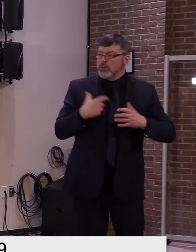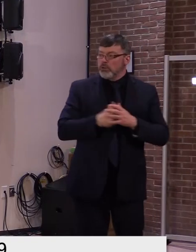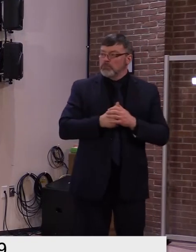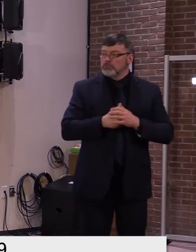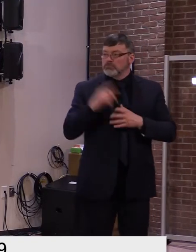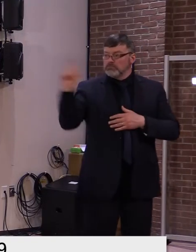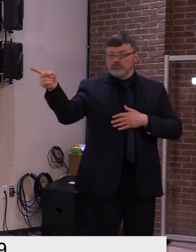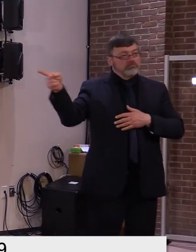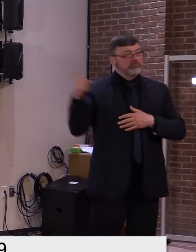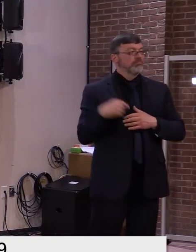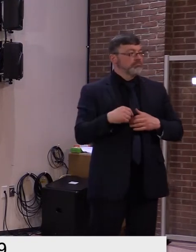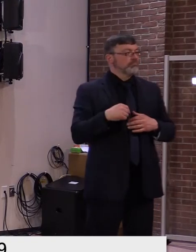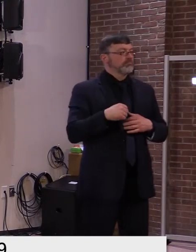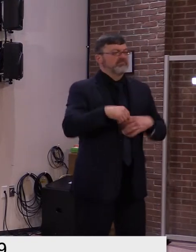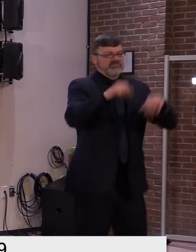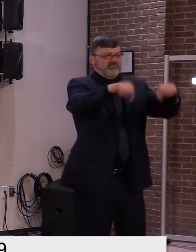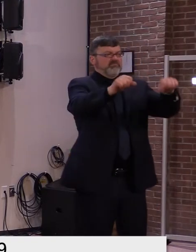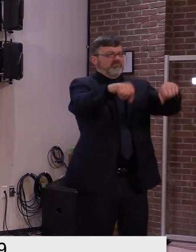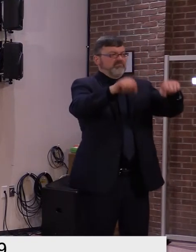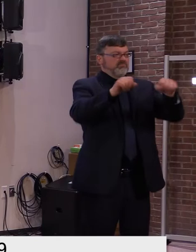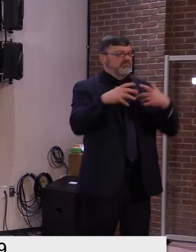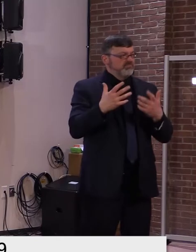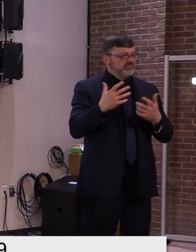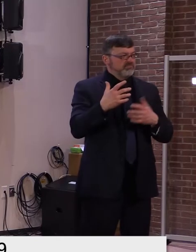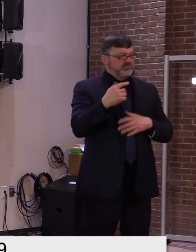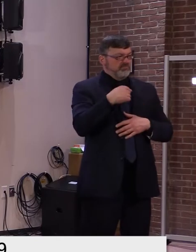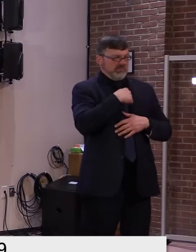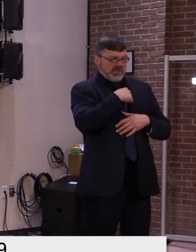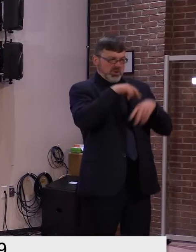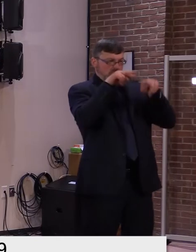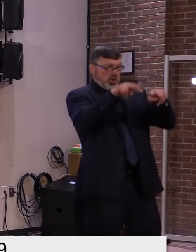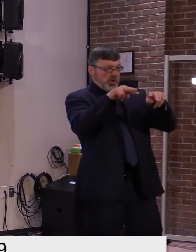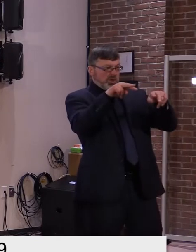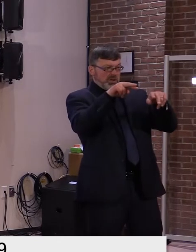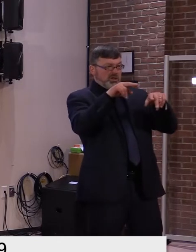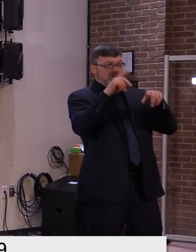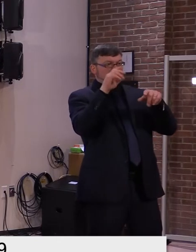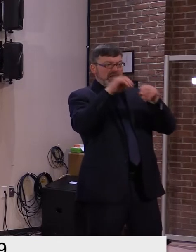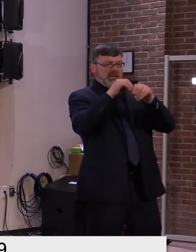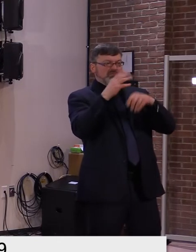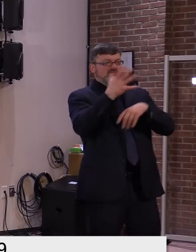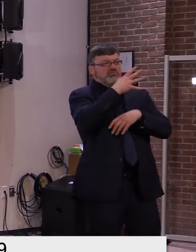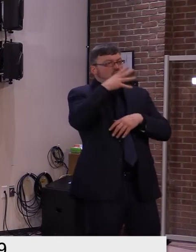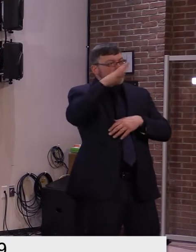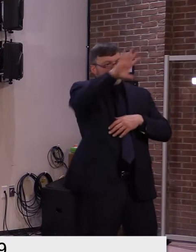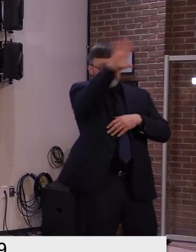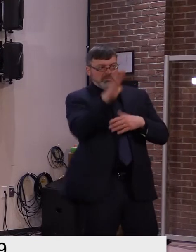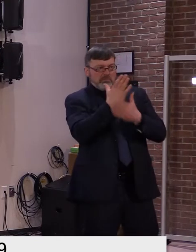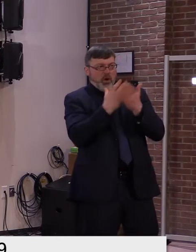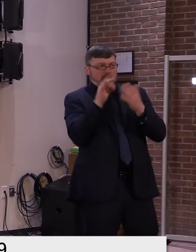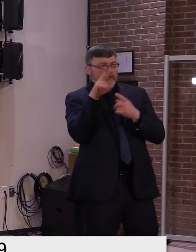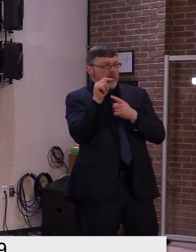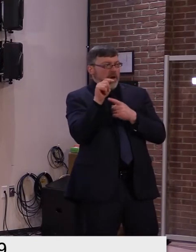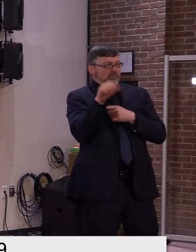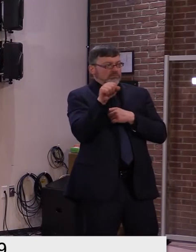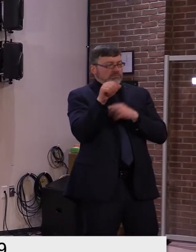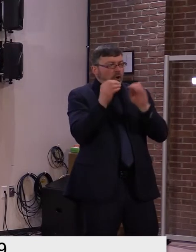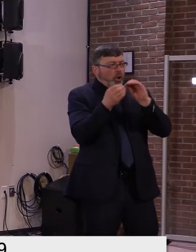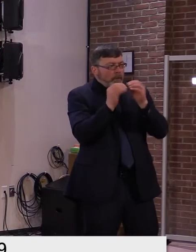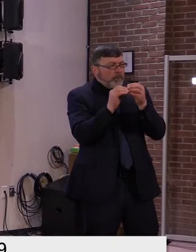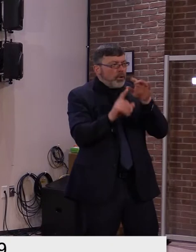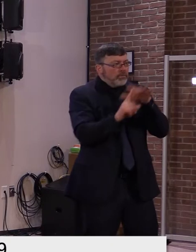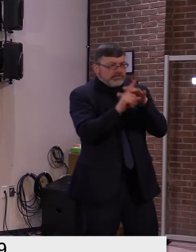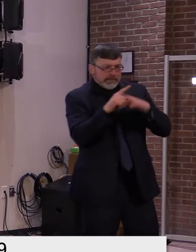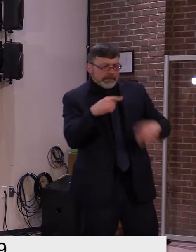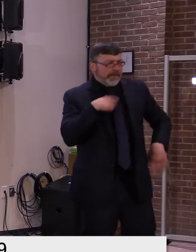Yeah, we do look at the county statistics on a regular basis to see where we need to sort of put more effort.